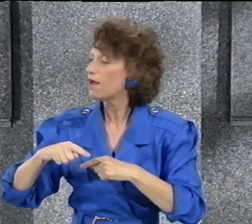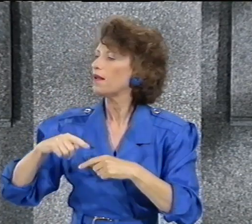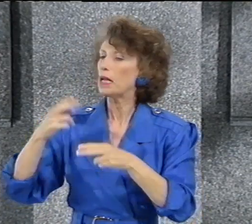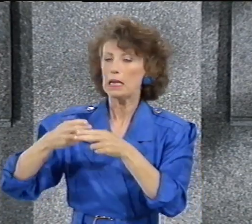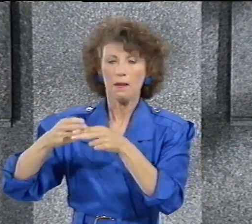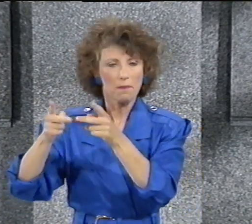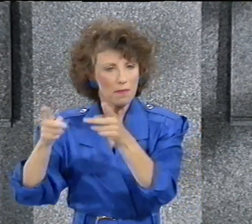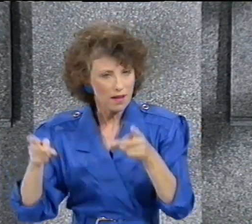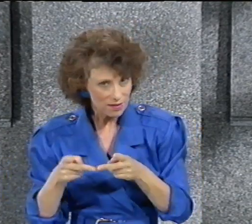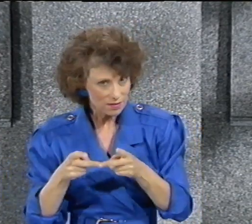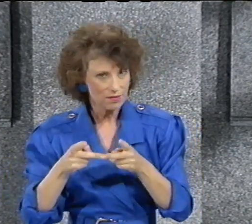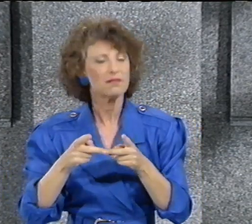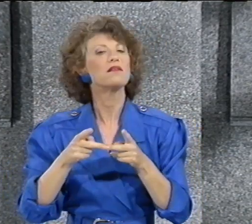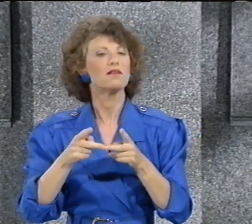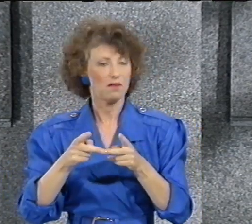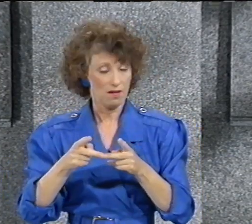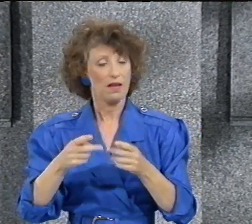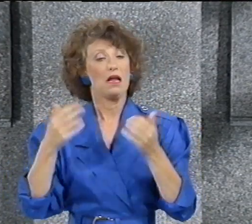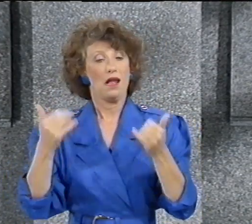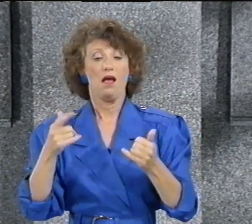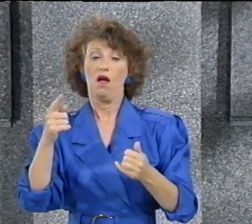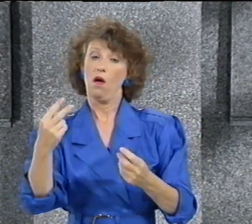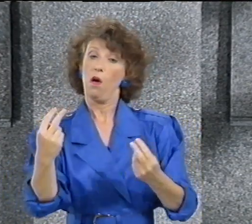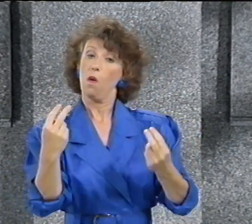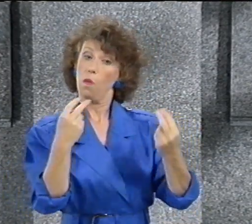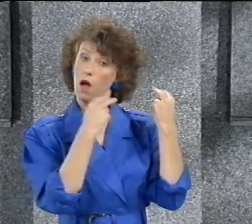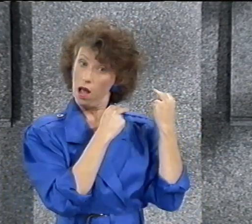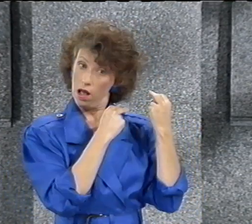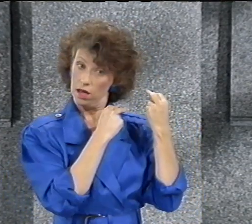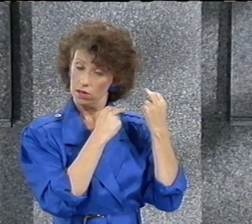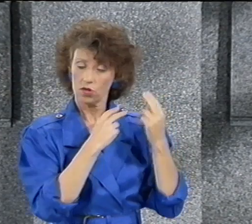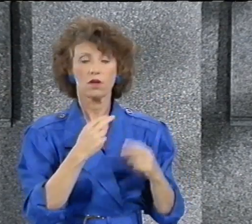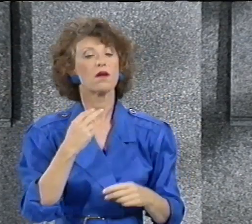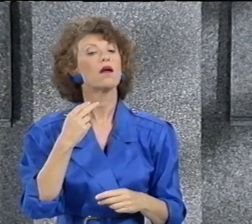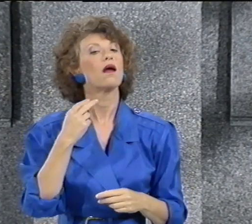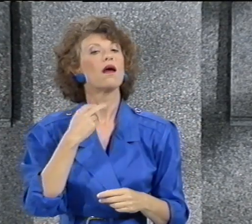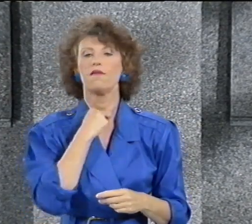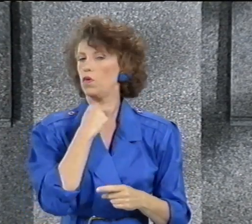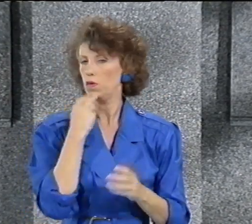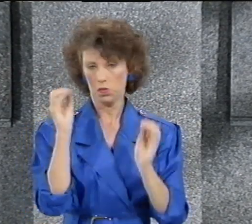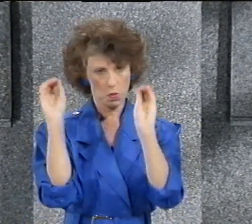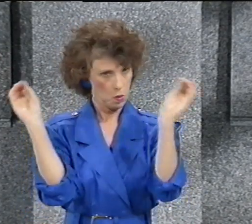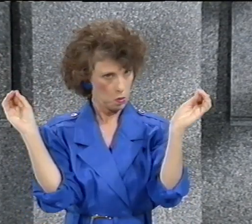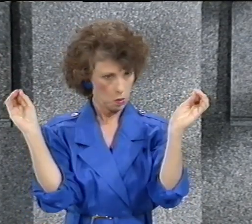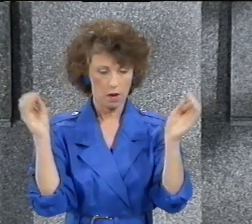loan signs. We won't have any voiceover, and there won't be any captions.